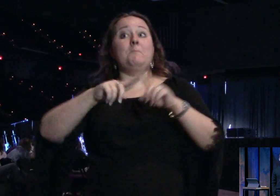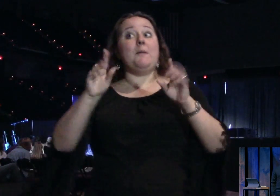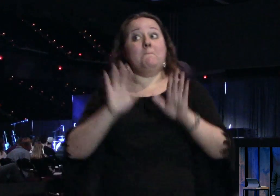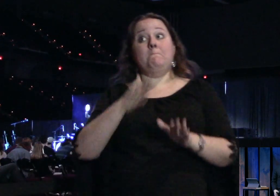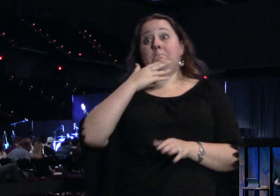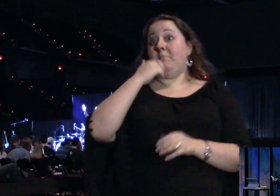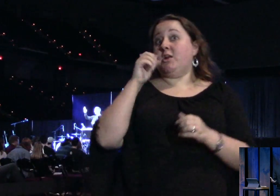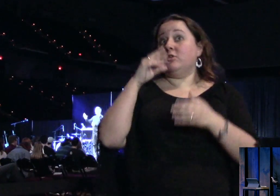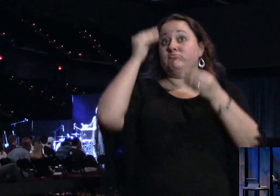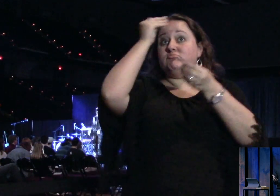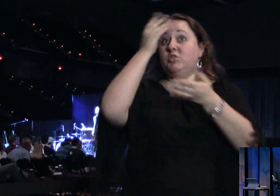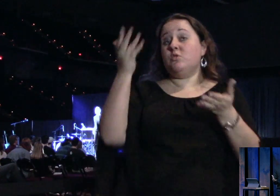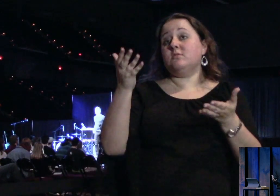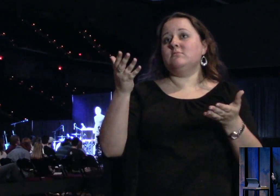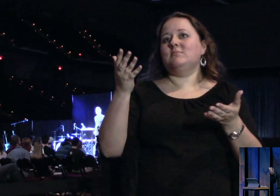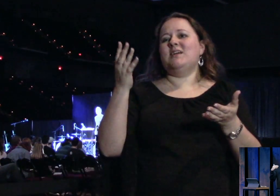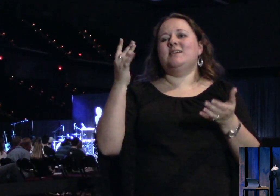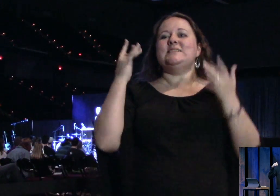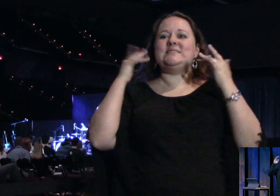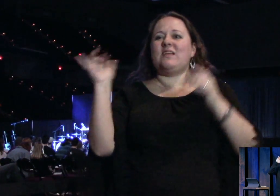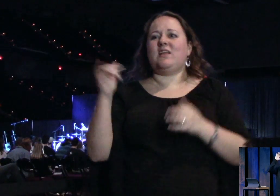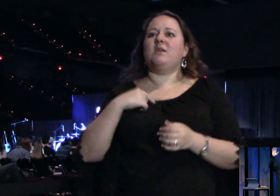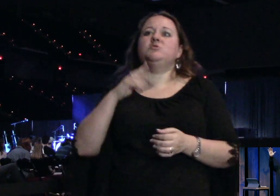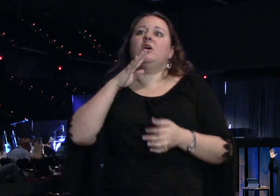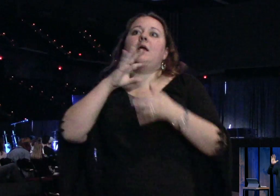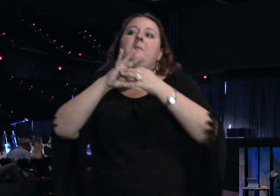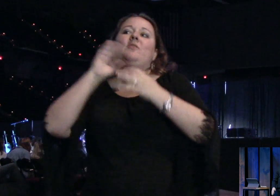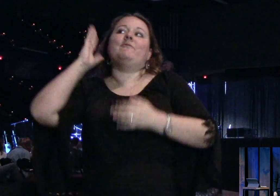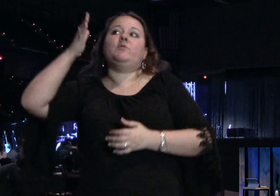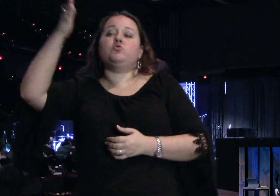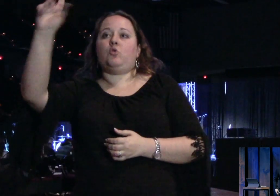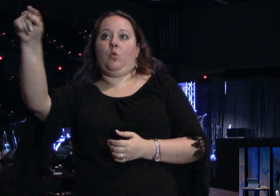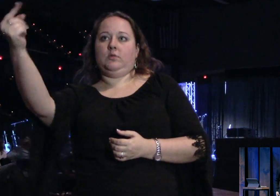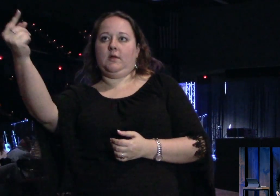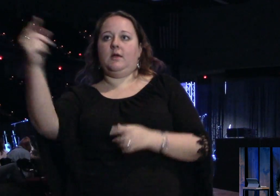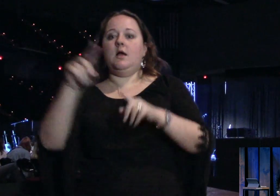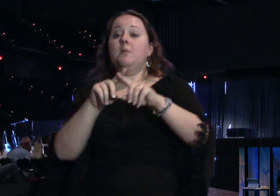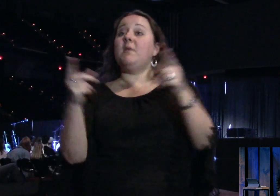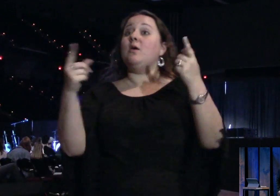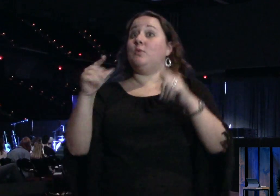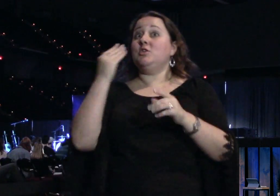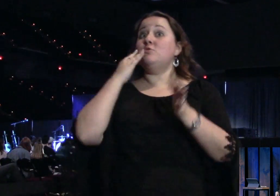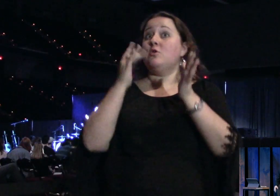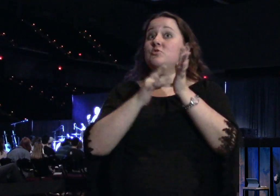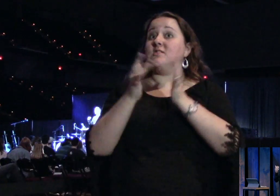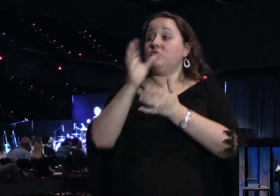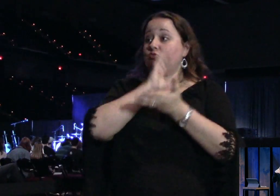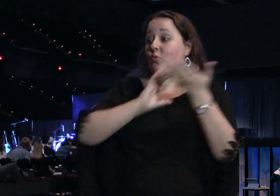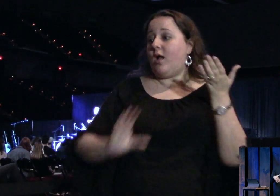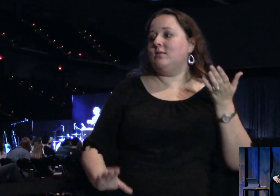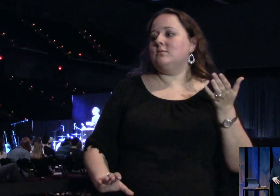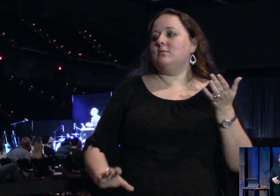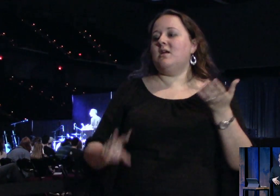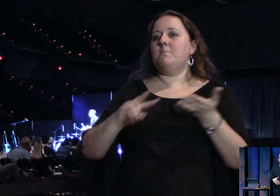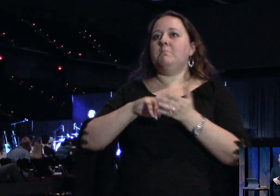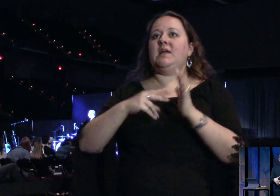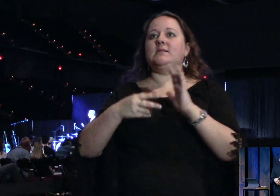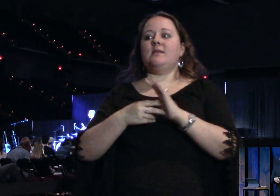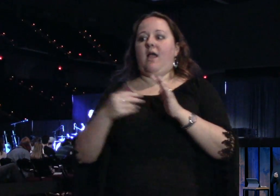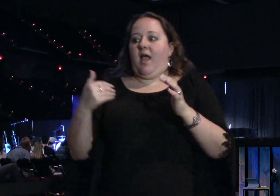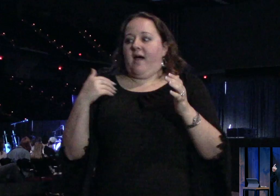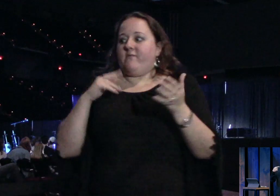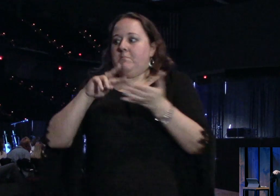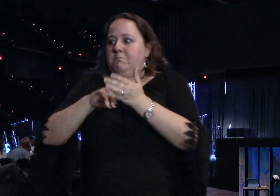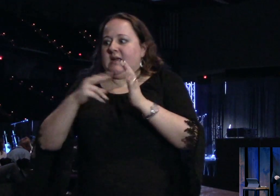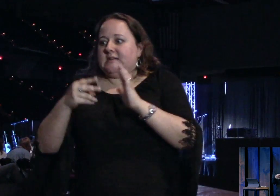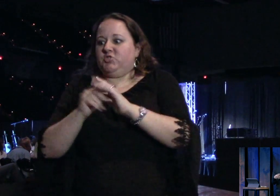your life is headed. But here's the great news. That sounds like I'm just talking about the future. But when you know Jesus Christ,